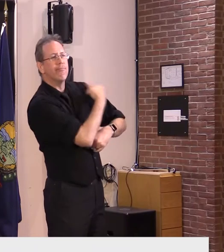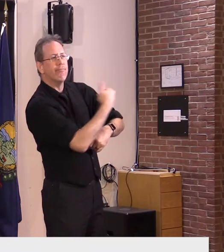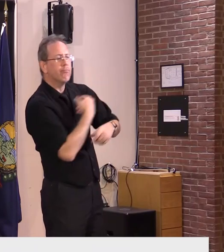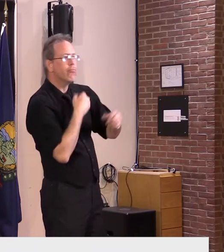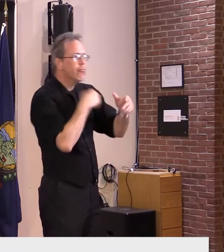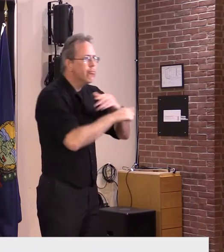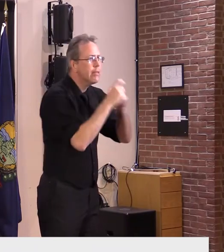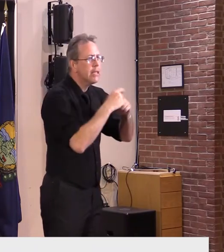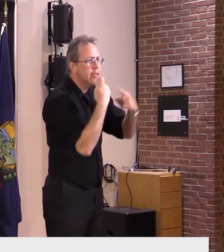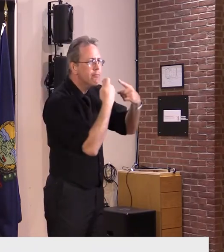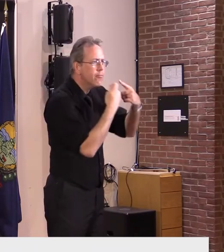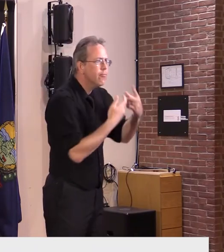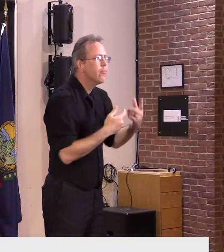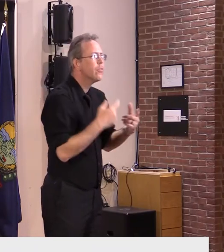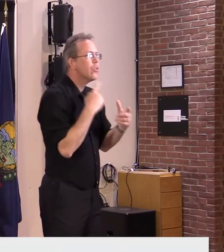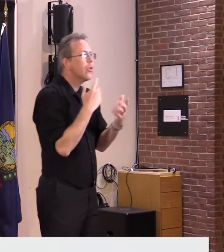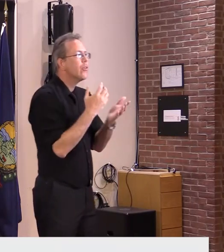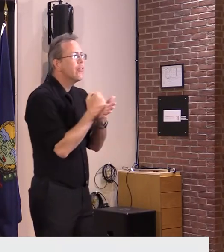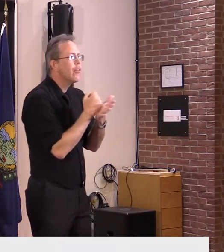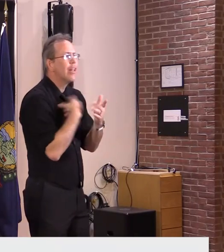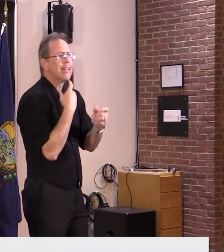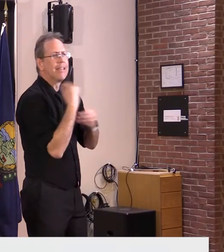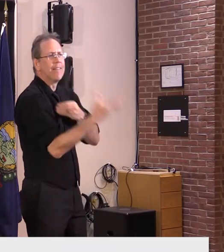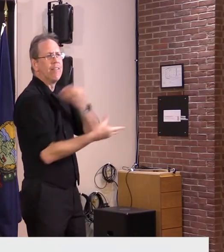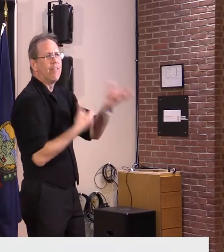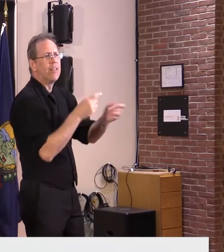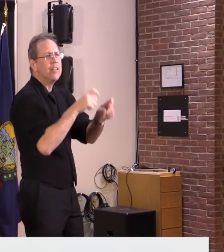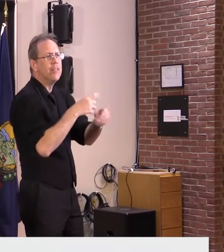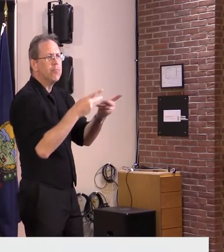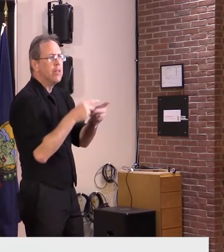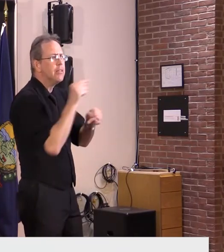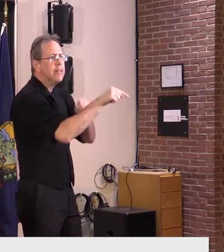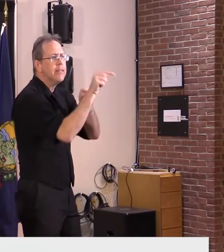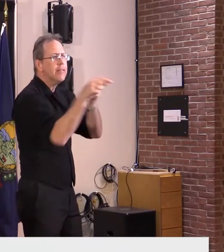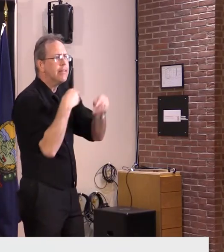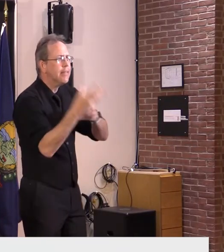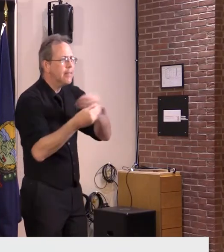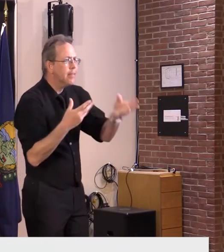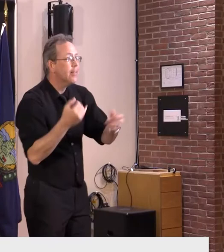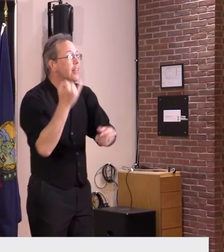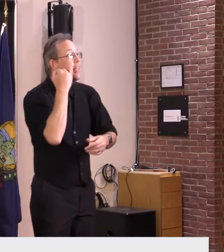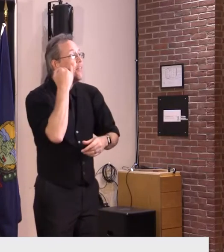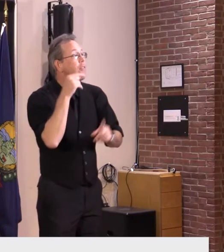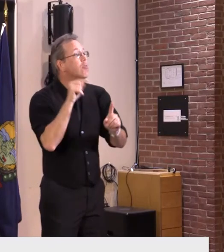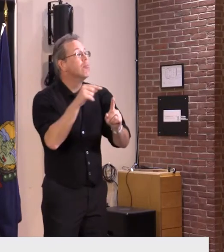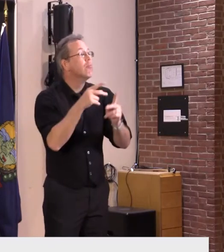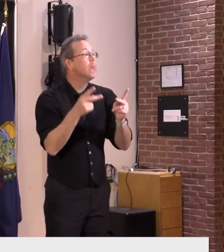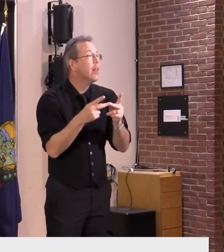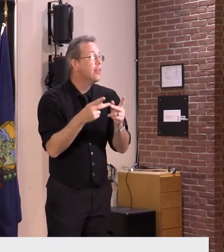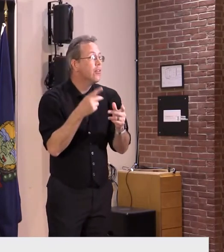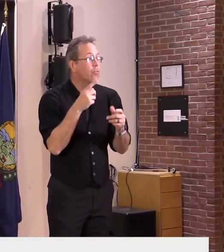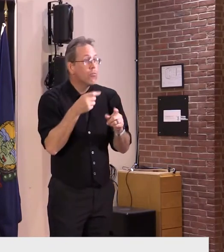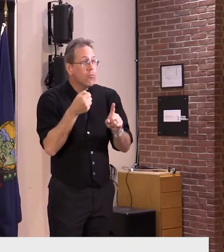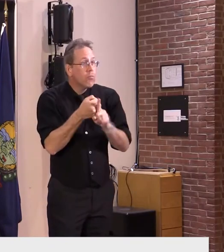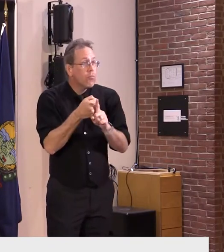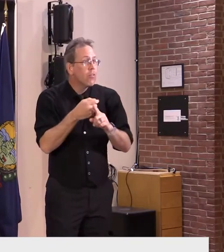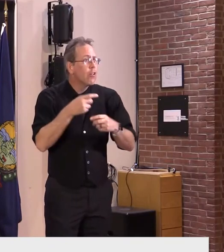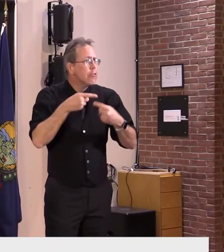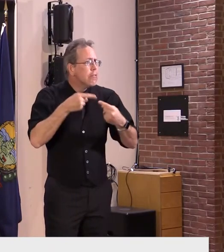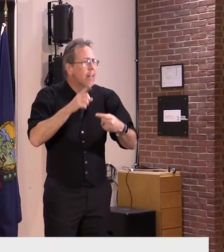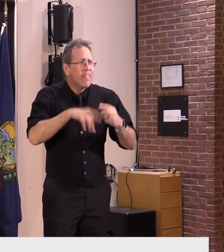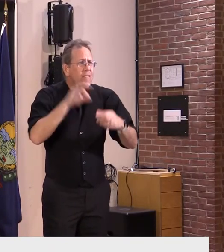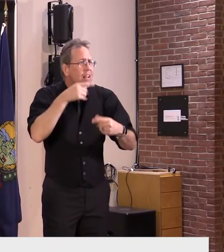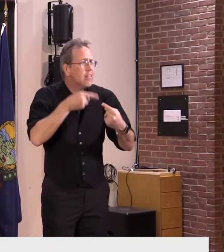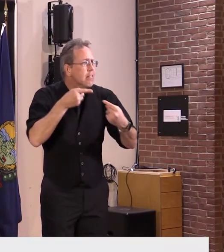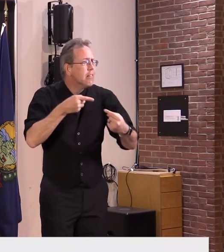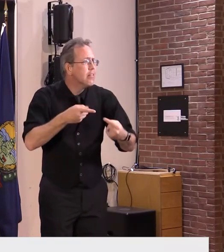in case they have trouble accessing the tests that they need. So I think all of that will